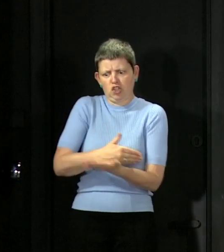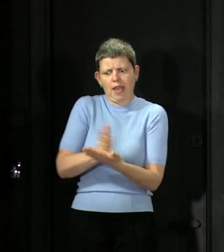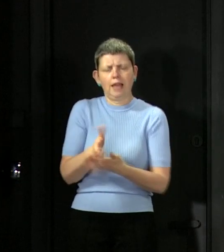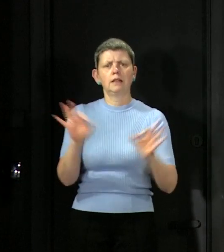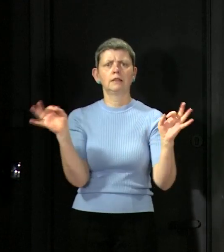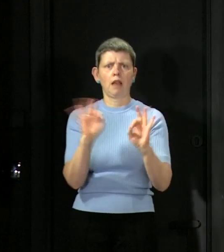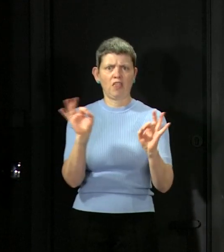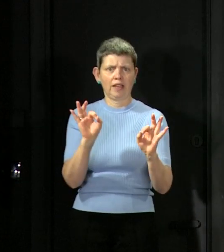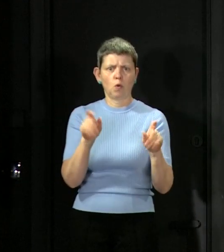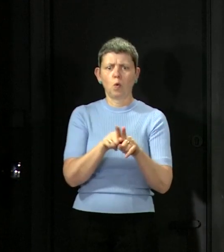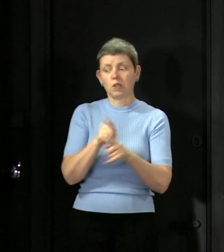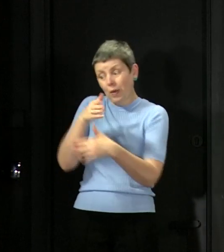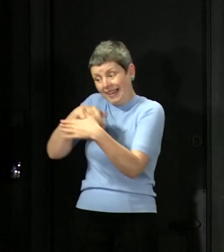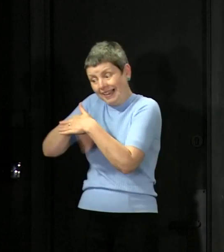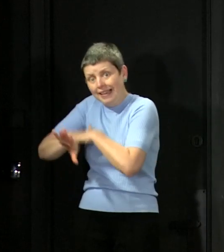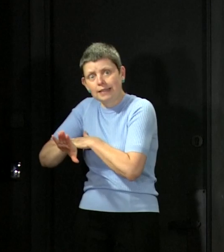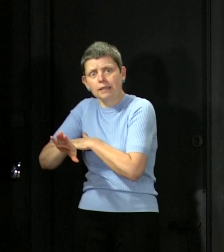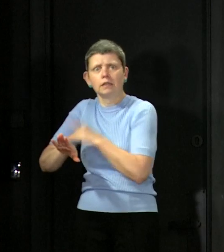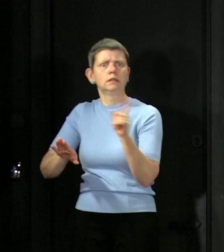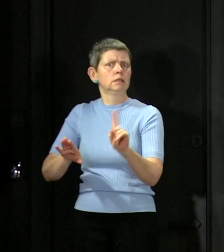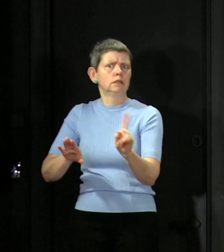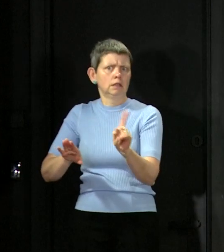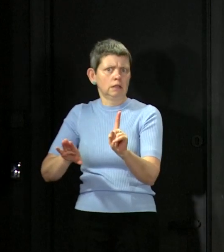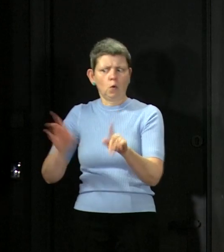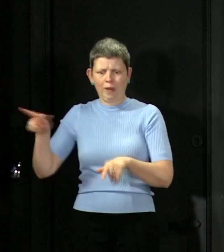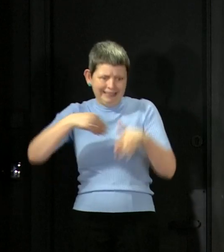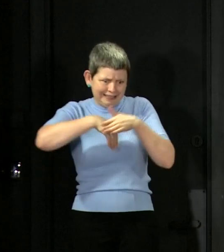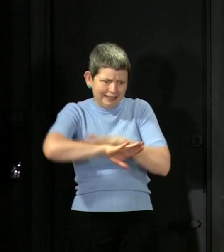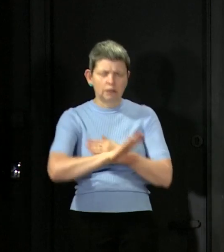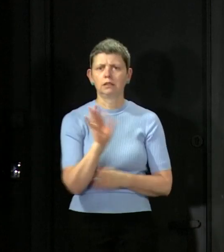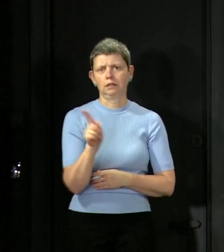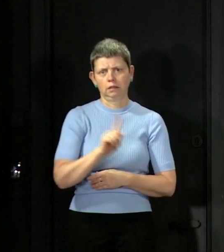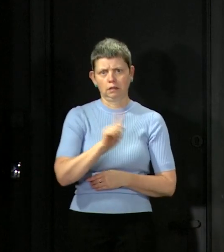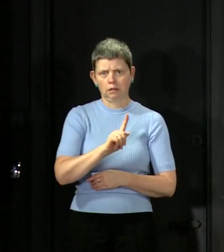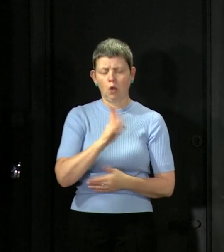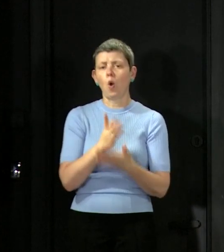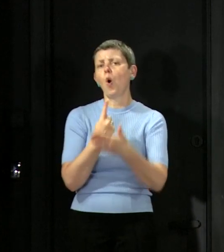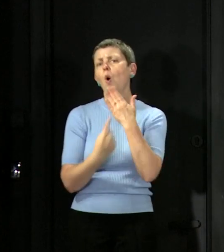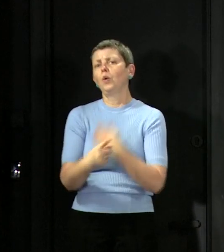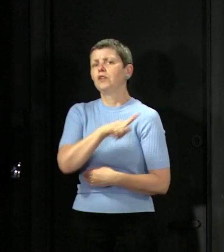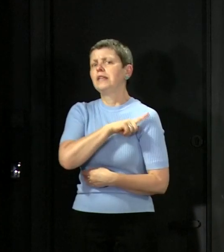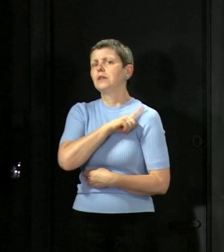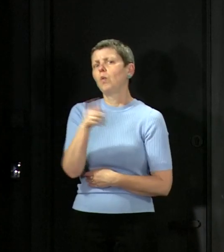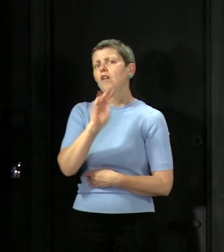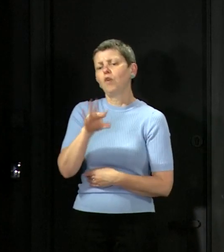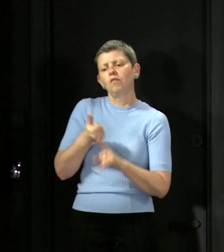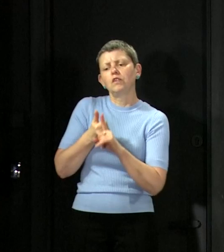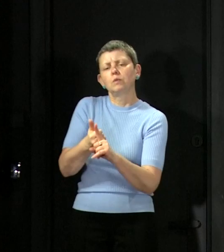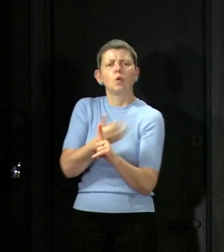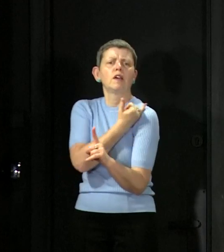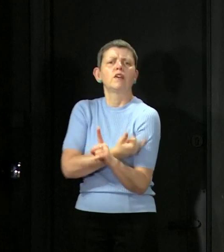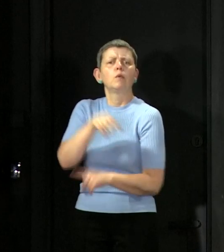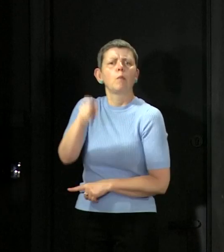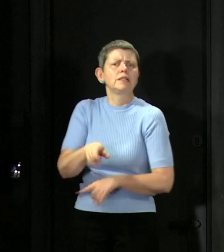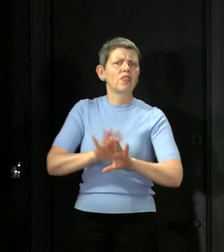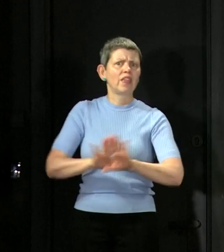house should still be avoided unless you're providing support to somebody who is vulnerable. Now, we're not putting a legal limit on how far you